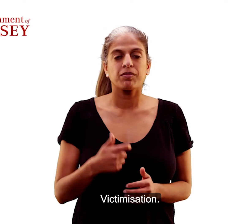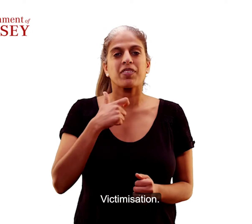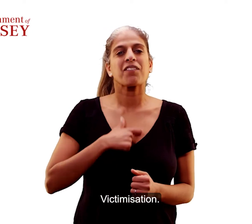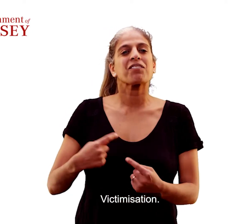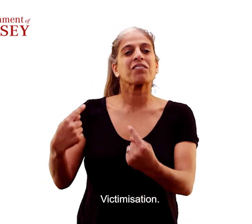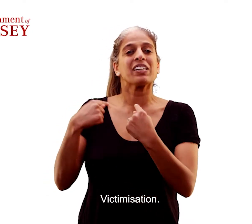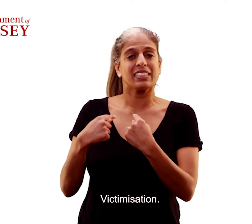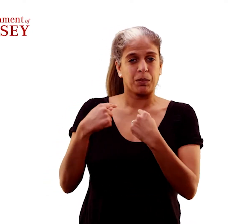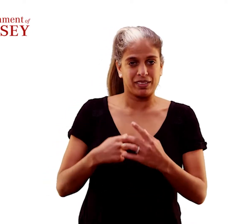Victimisation.